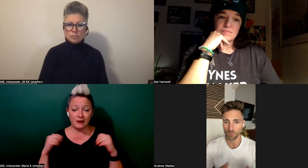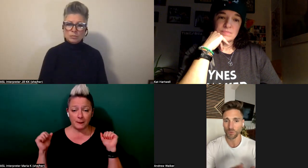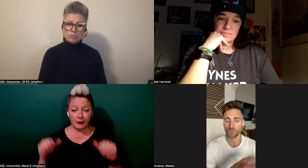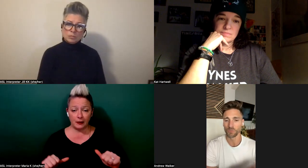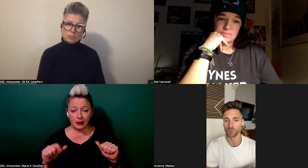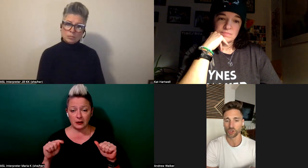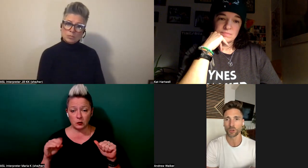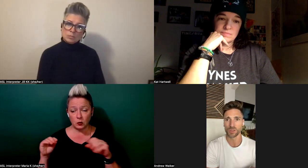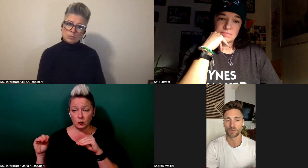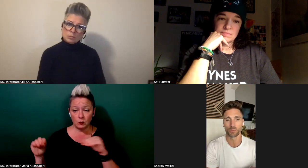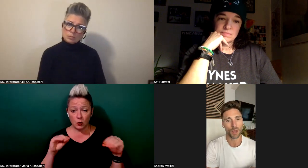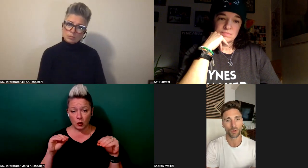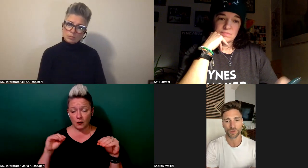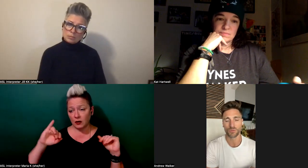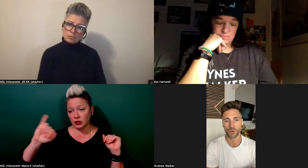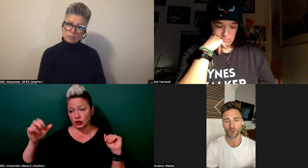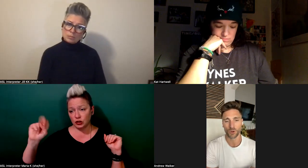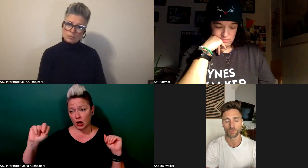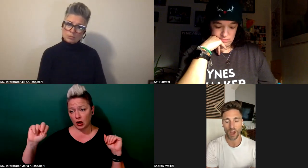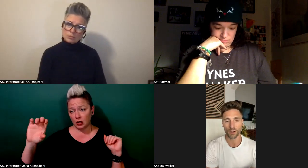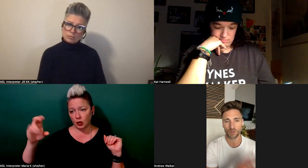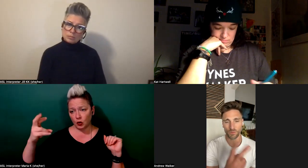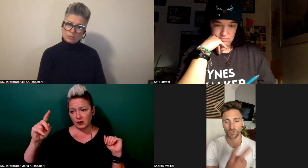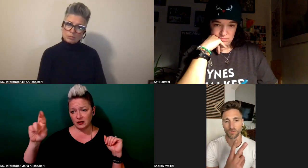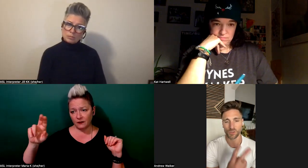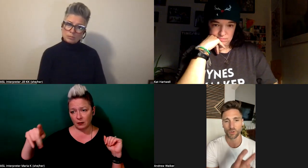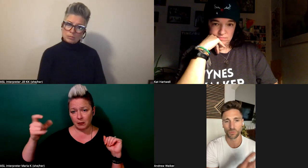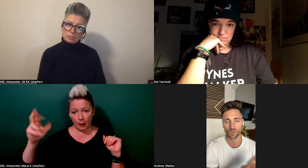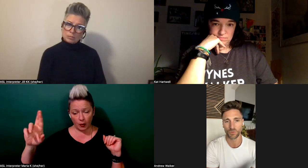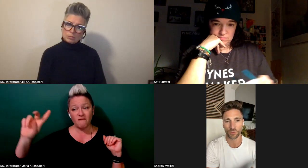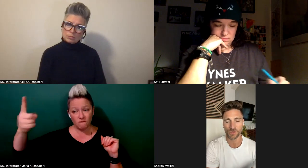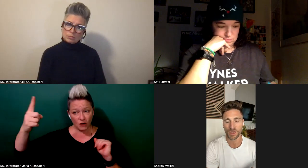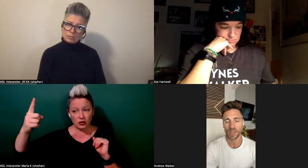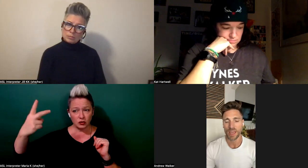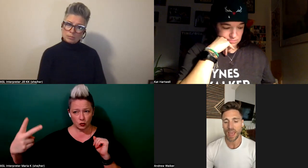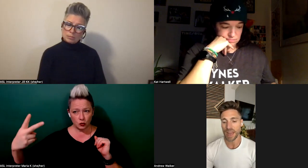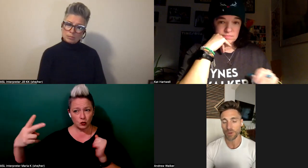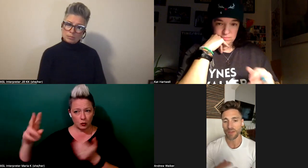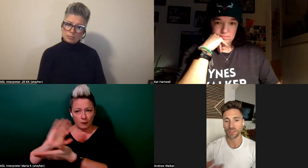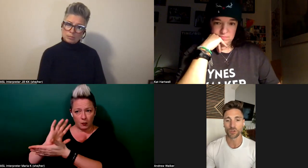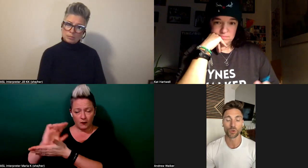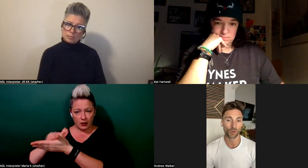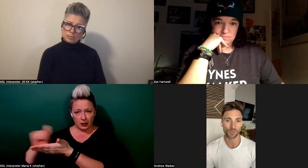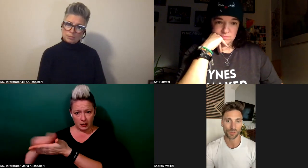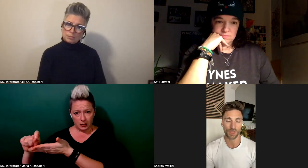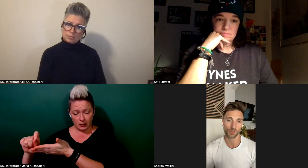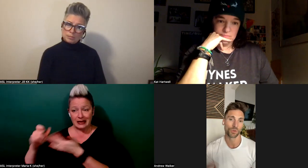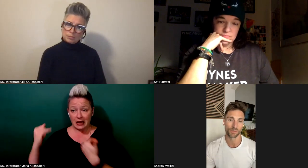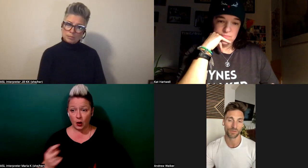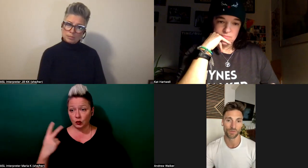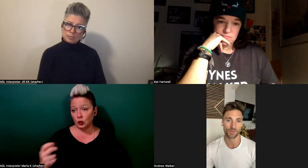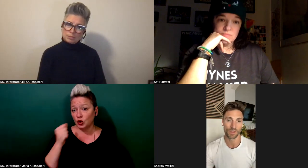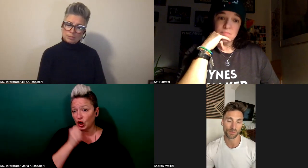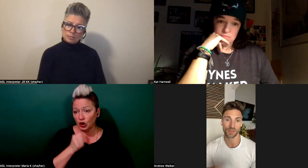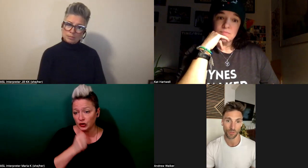you know, to move from John Christopher Plummer was the first writer for the first two films. And now we have these two girls that are